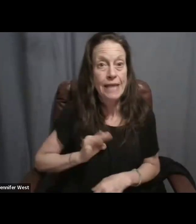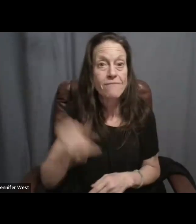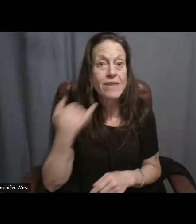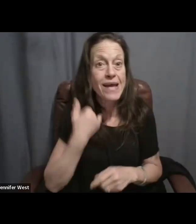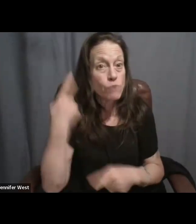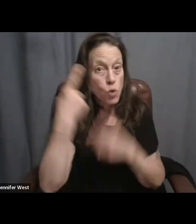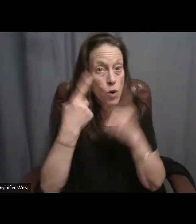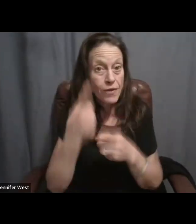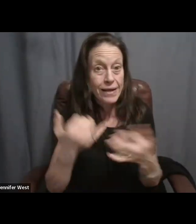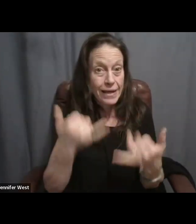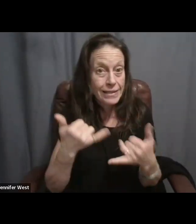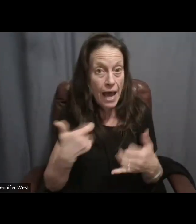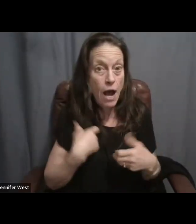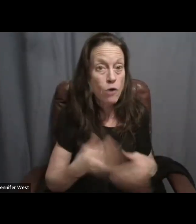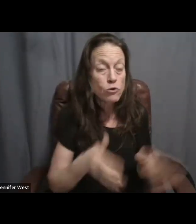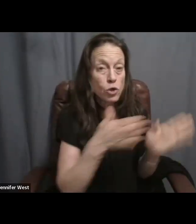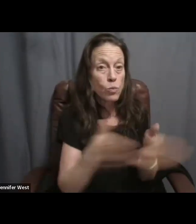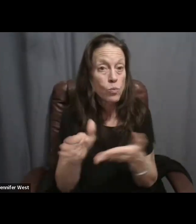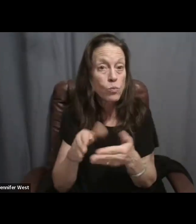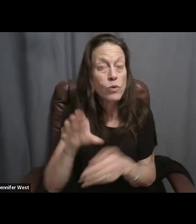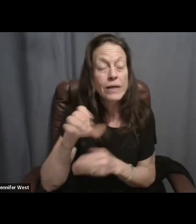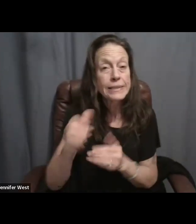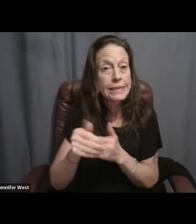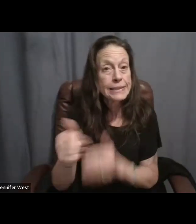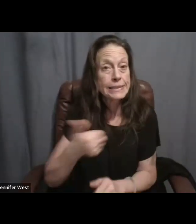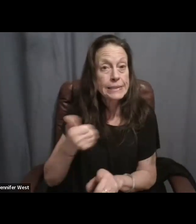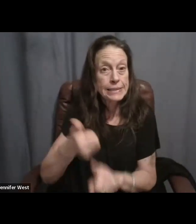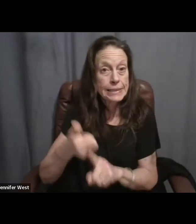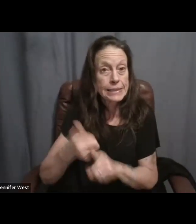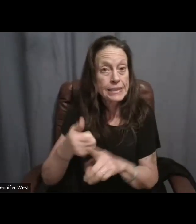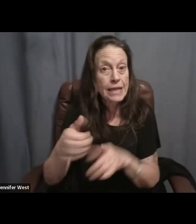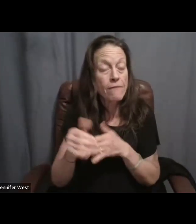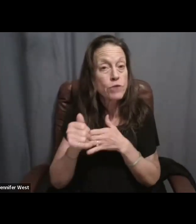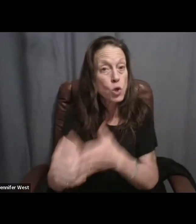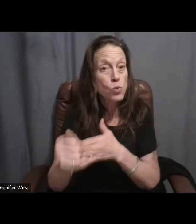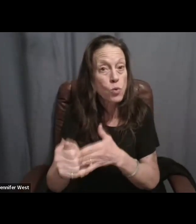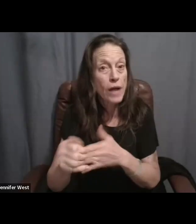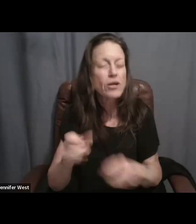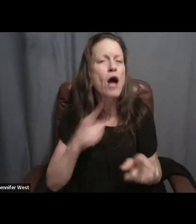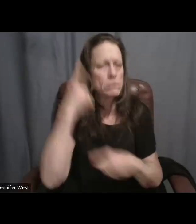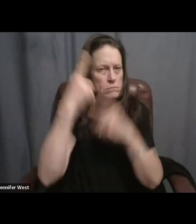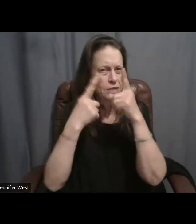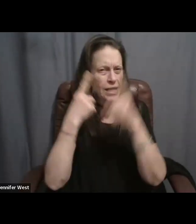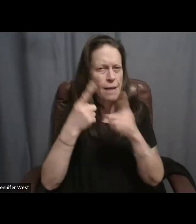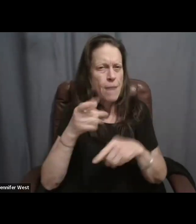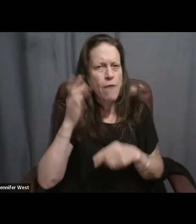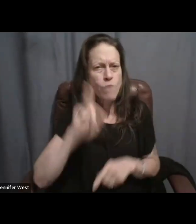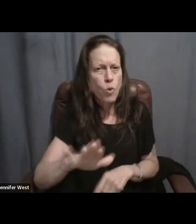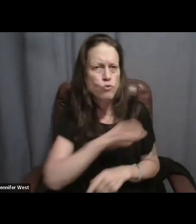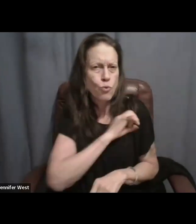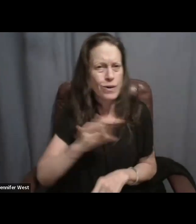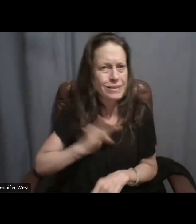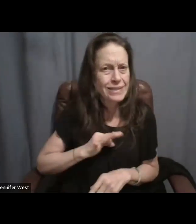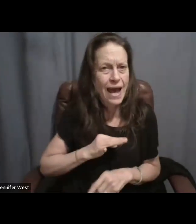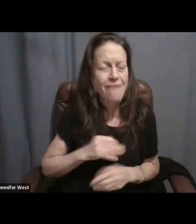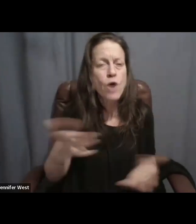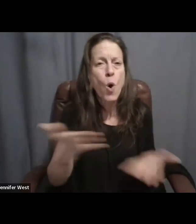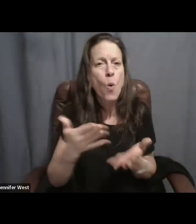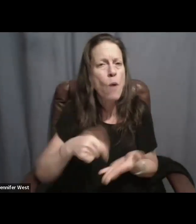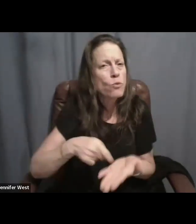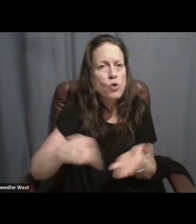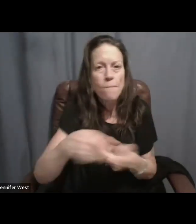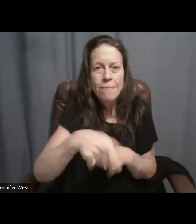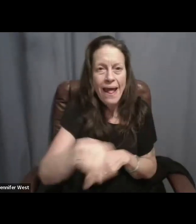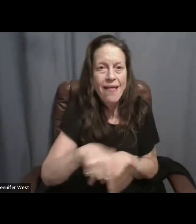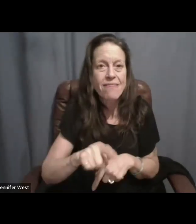want to do self-directed, then let's start looking for your staff, start thinking about what your pay is going to be,